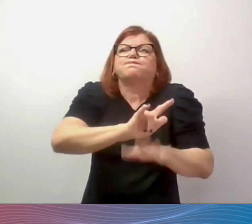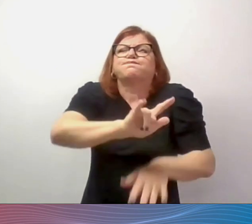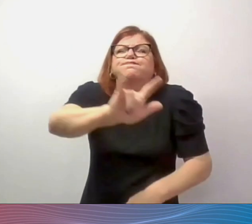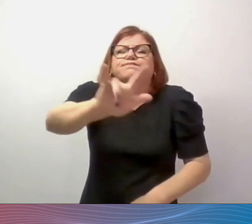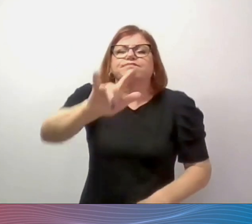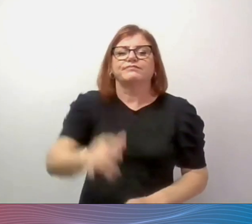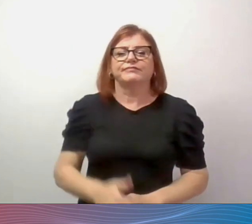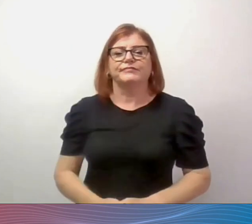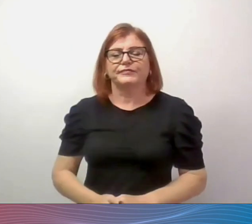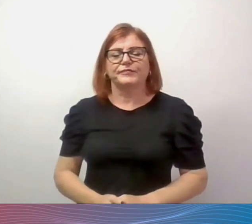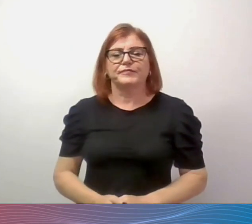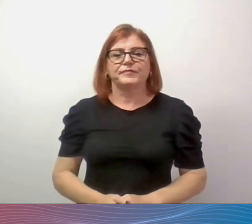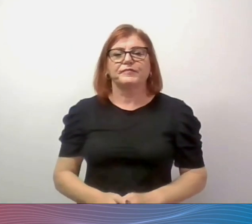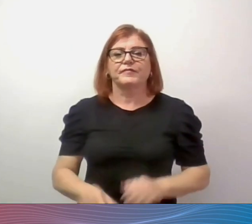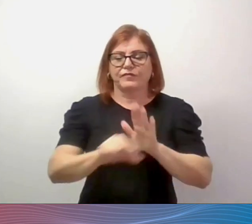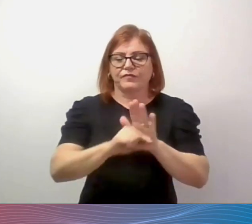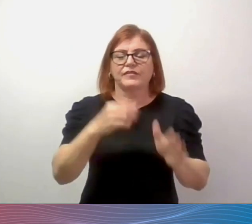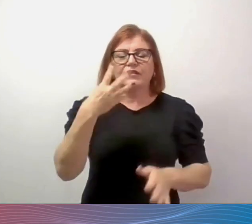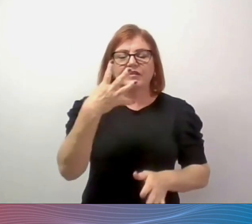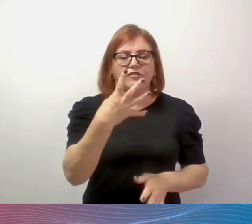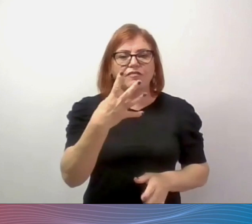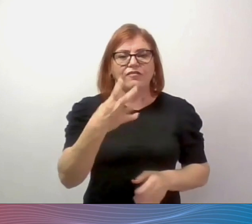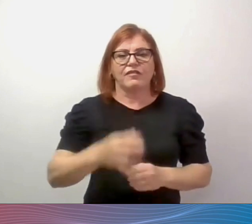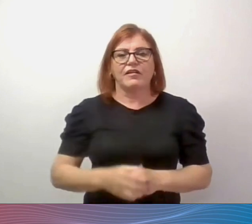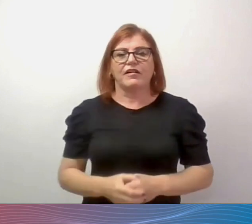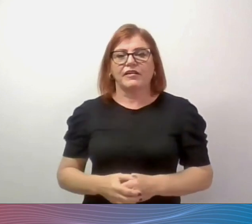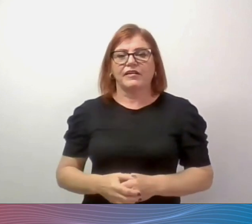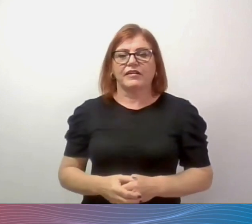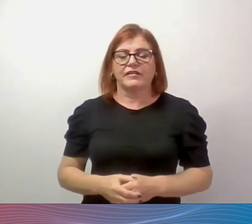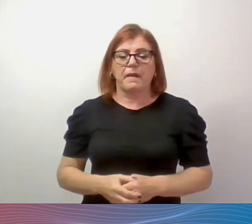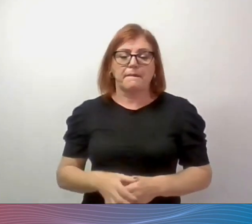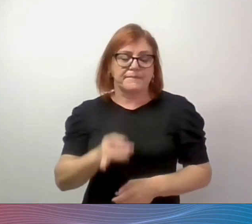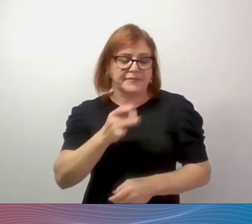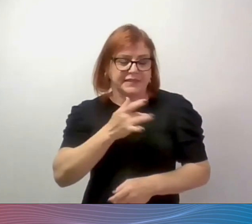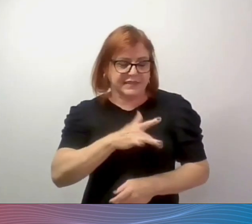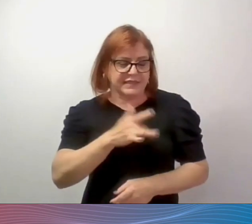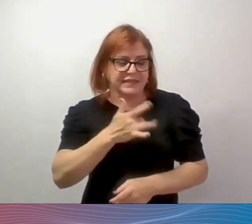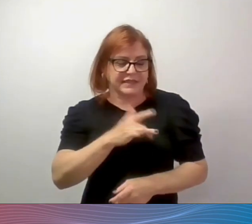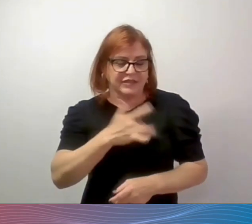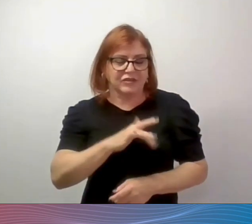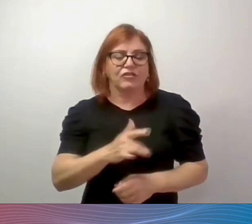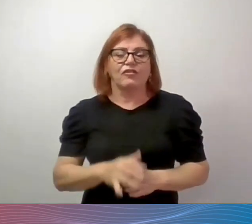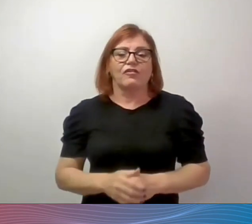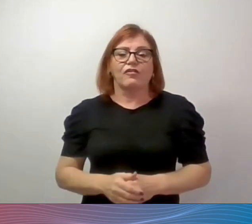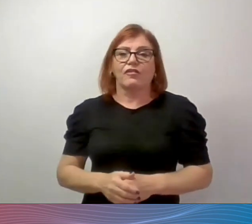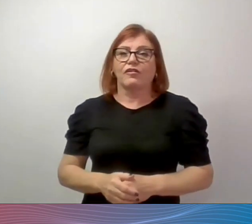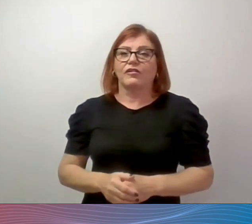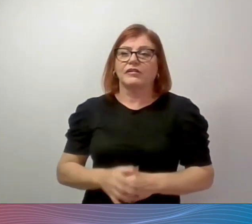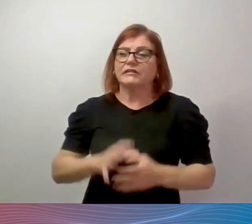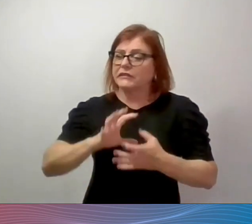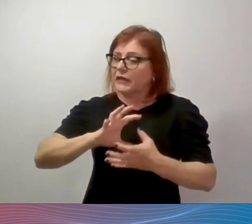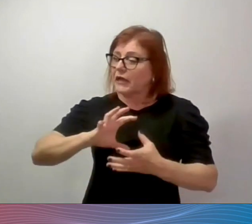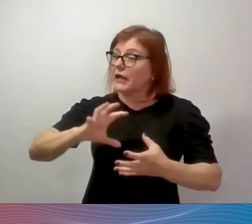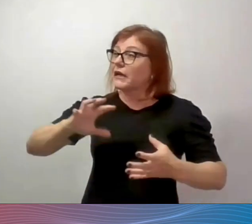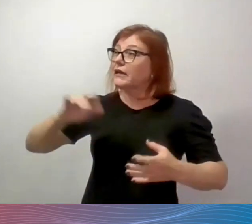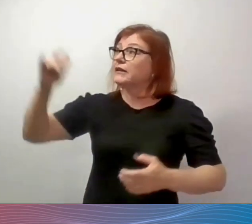Versículo 4, né? Mas Deus sendo rico em misericórdia, por causa do grande amor com que nos amou. Verse 4, but God